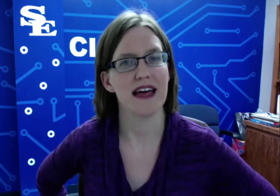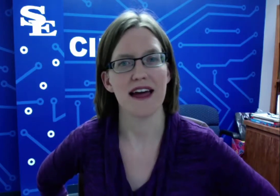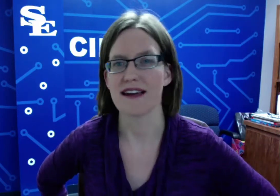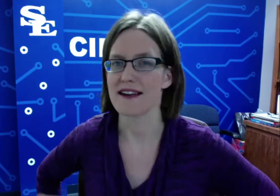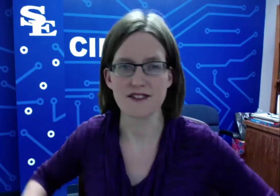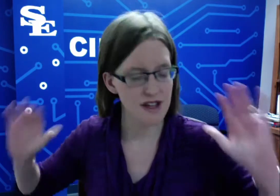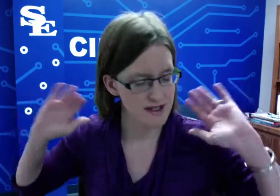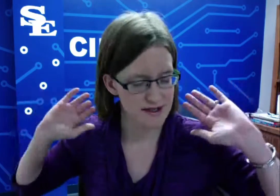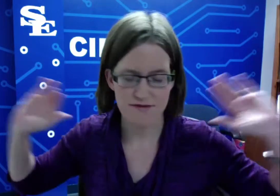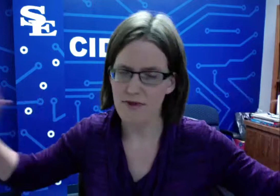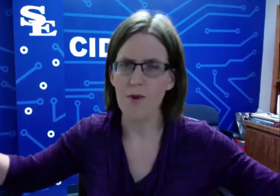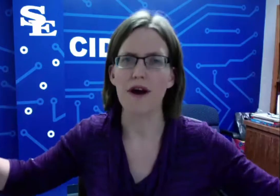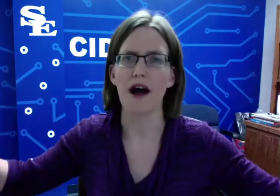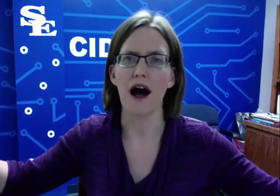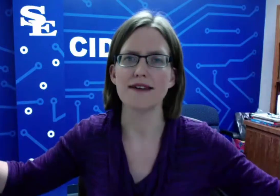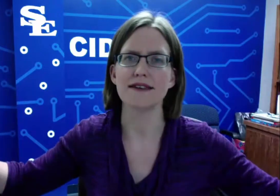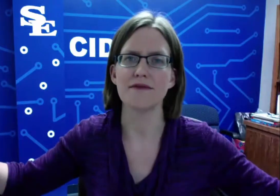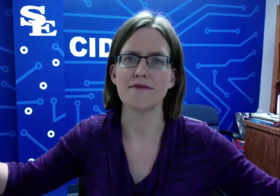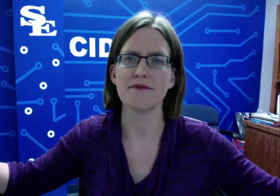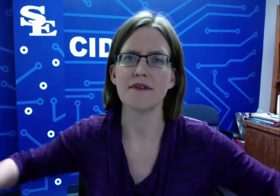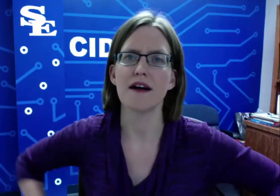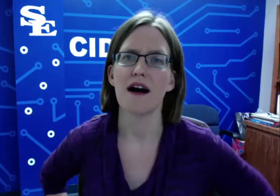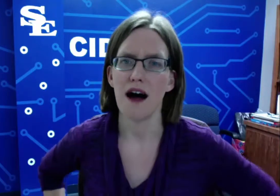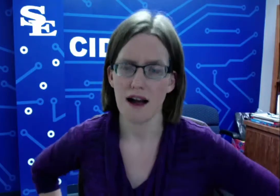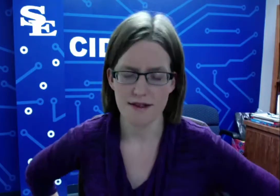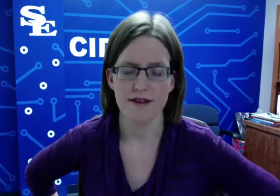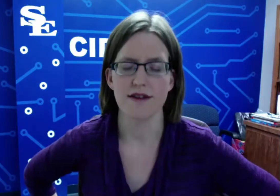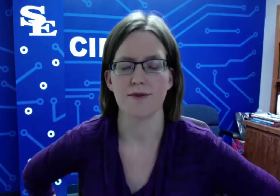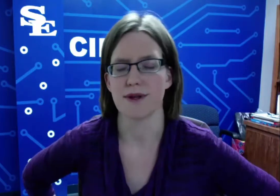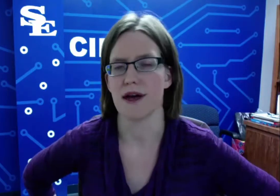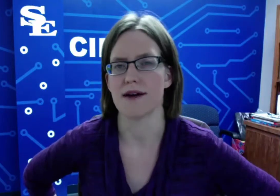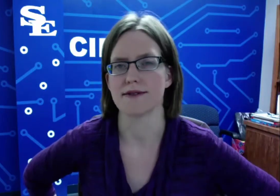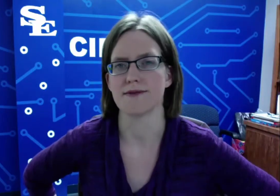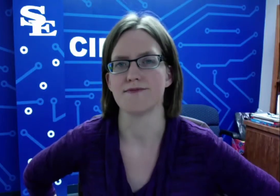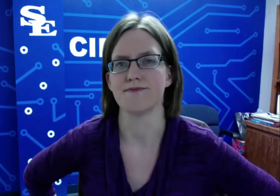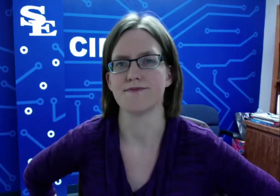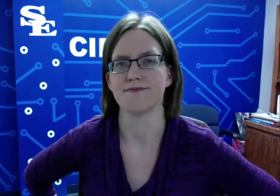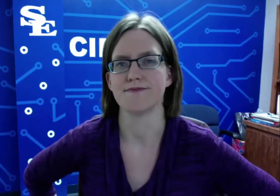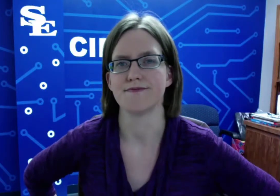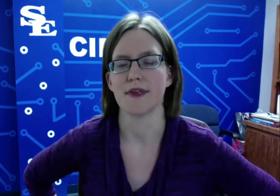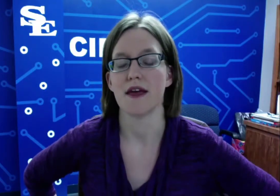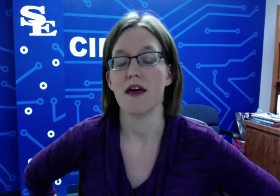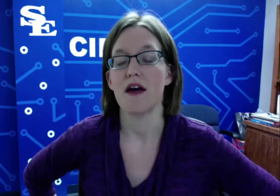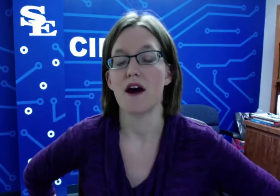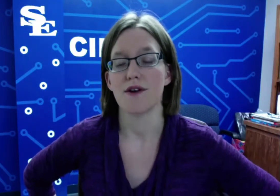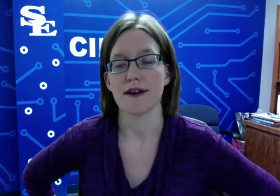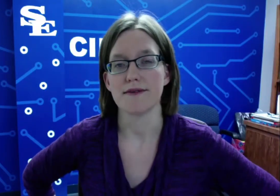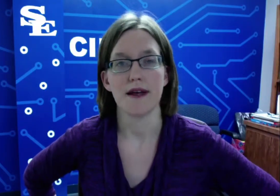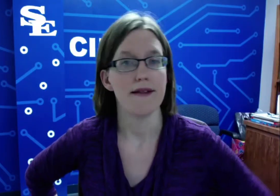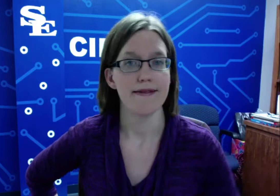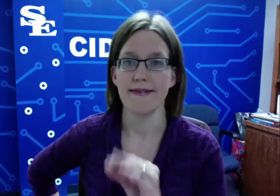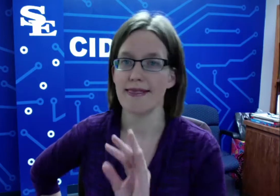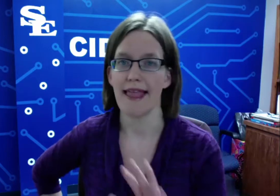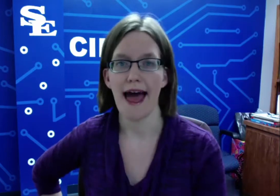like, just, we're awesome? I think you're pretty awesome. Okay,